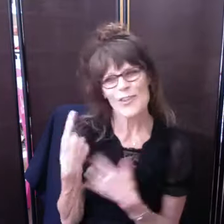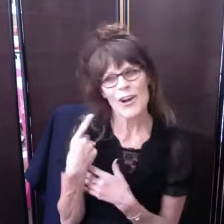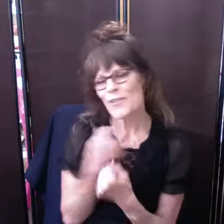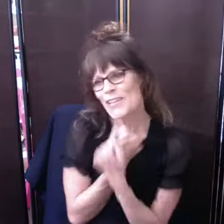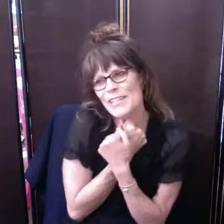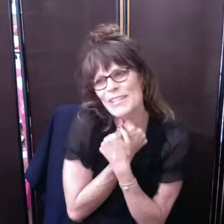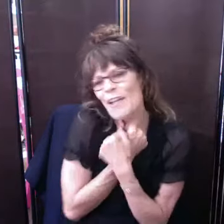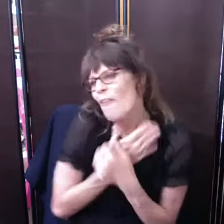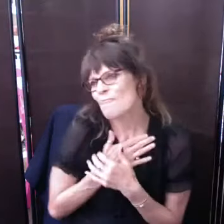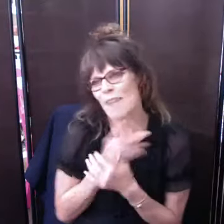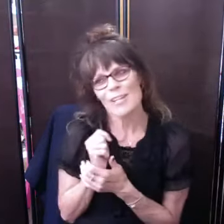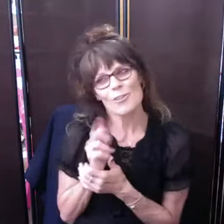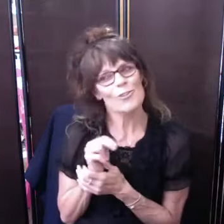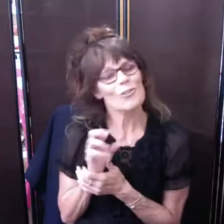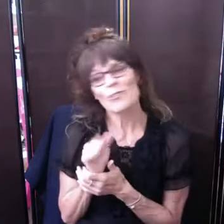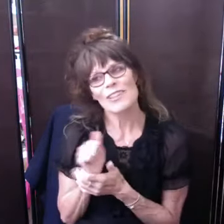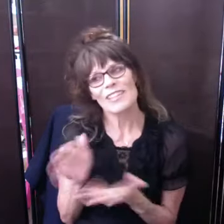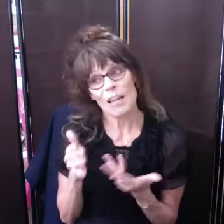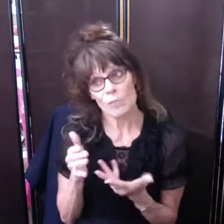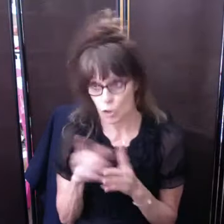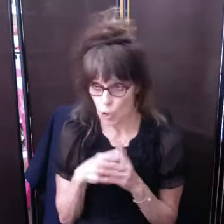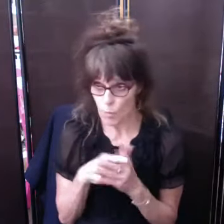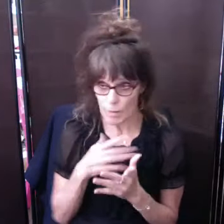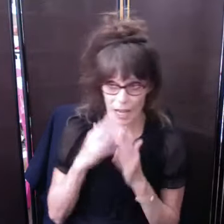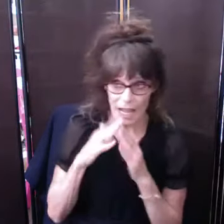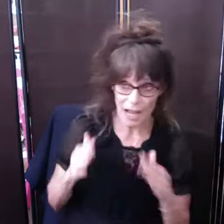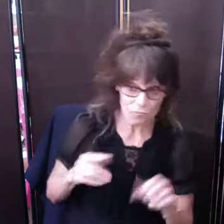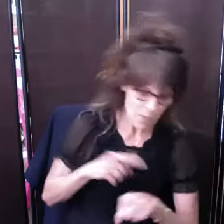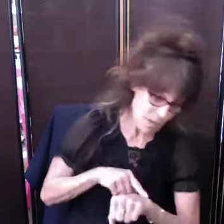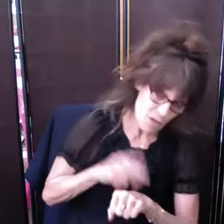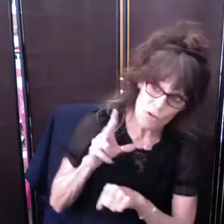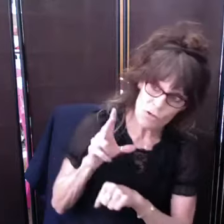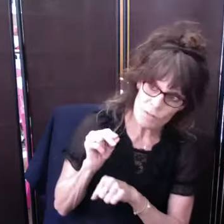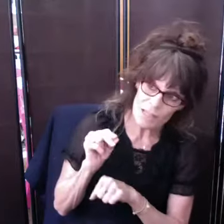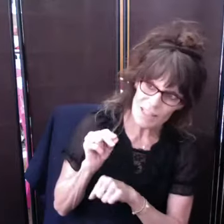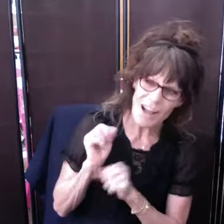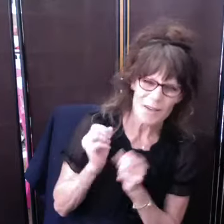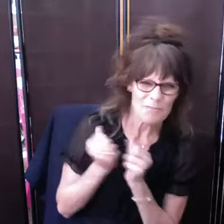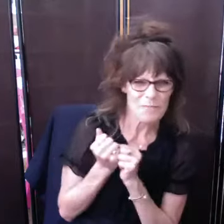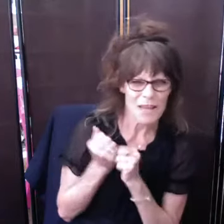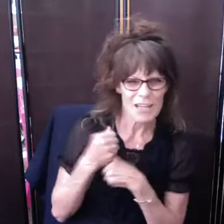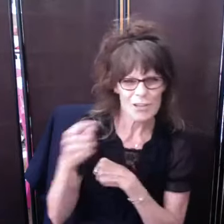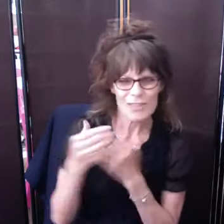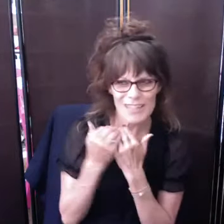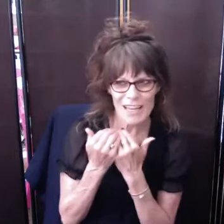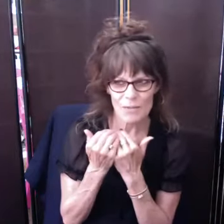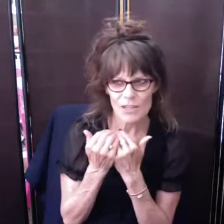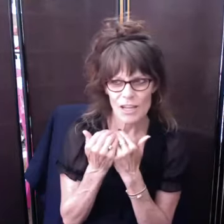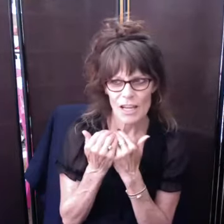salad. If you can be at my house within 30 minutes, I'll make you a sandwich. And I want you to know I ran red